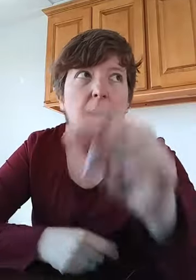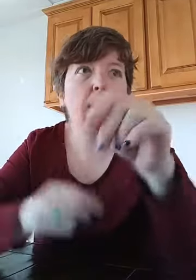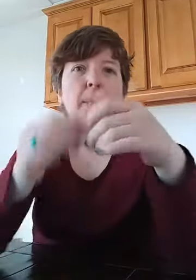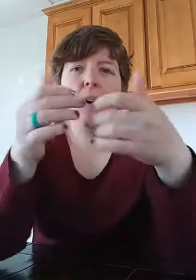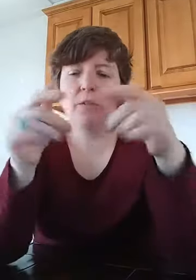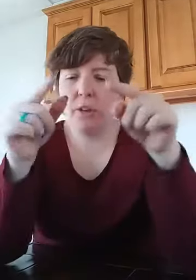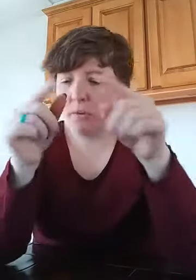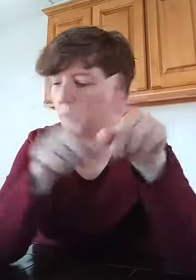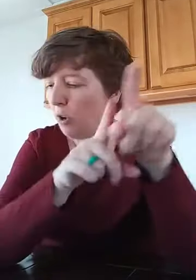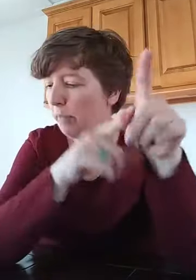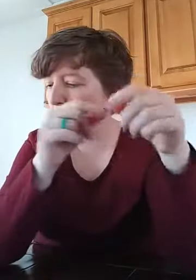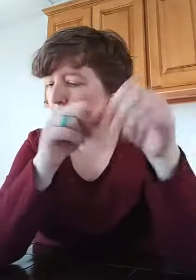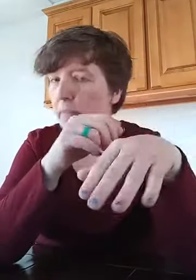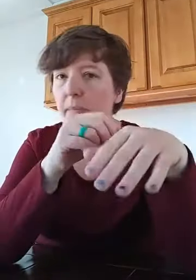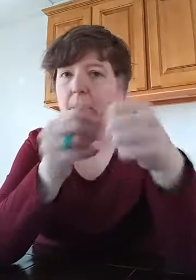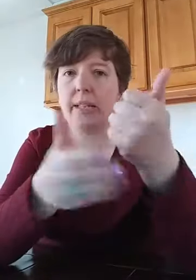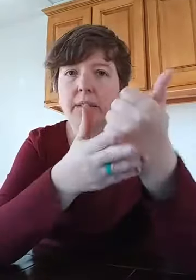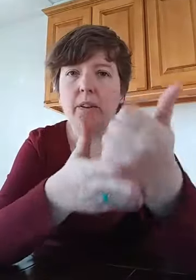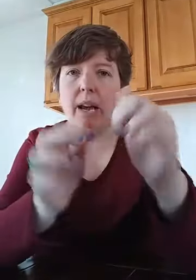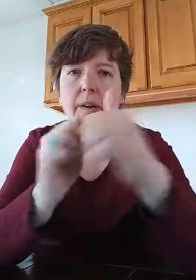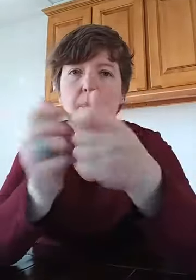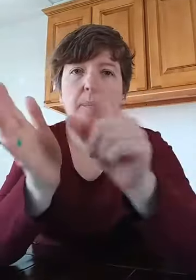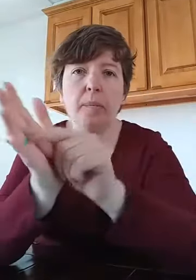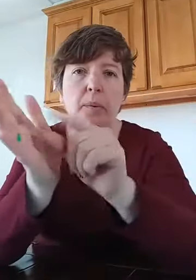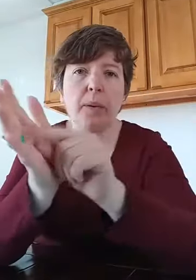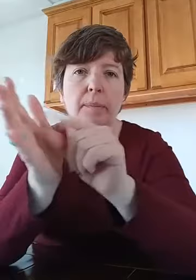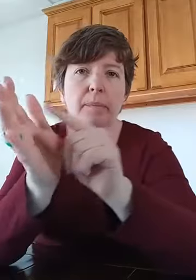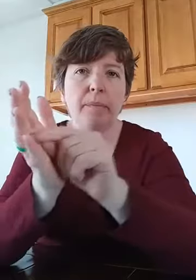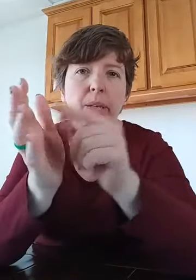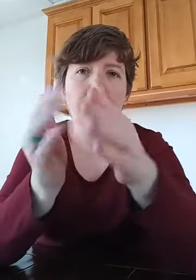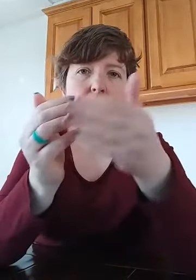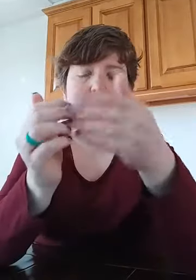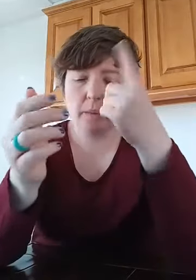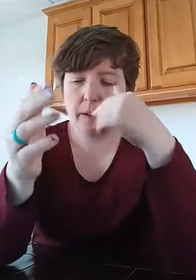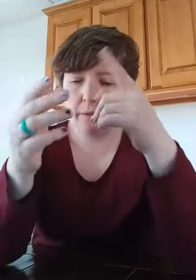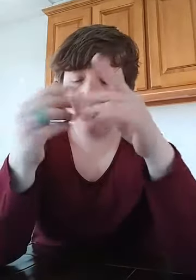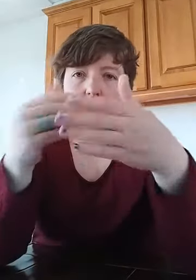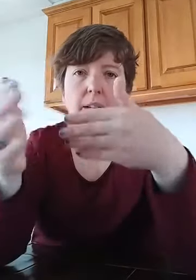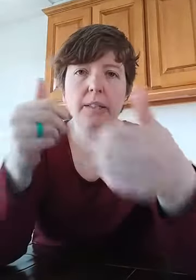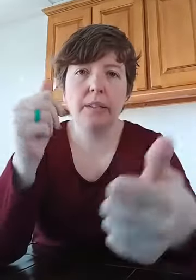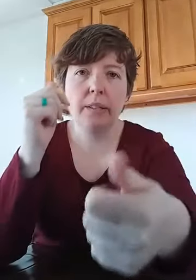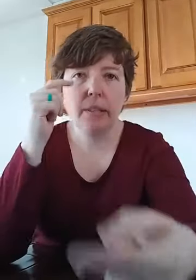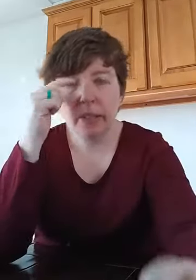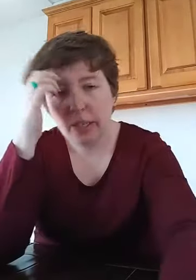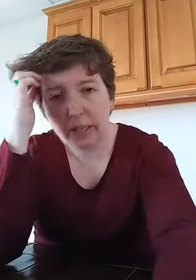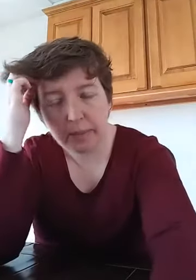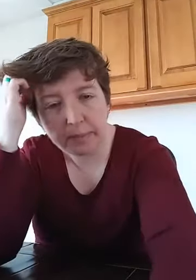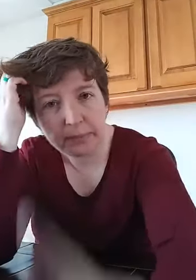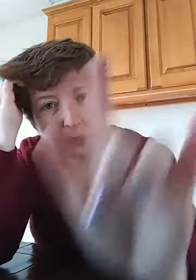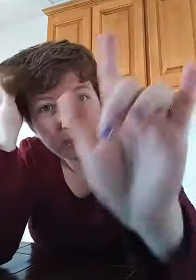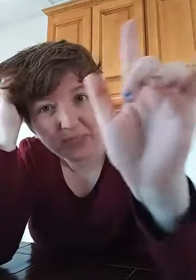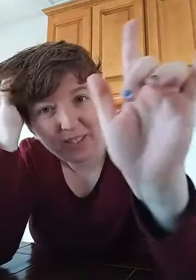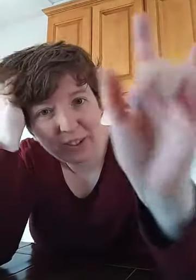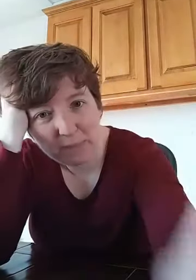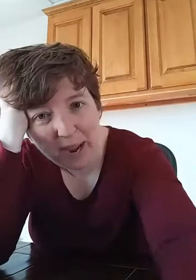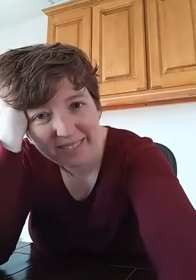I'll also drop some hints on how to print them easier or whatever for you guys. Love you. Bye.